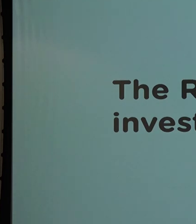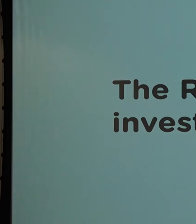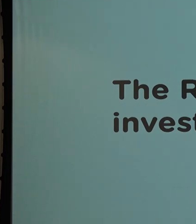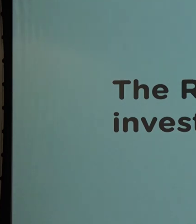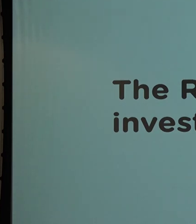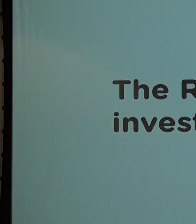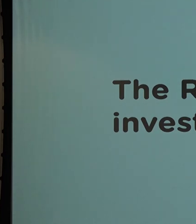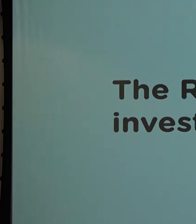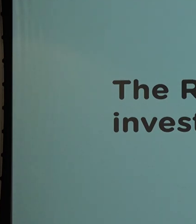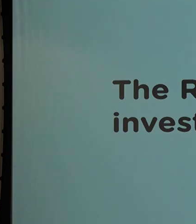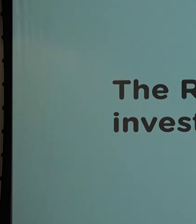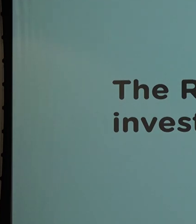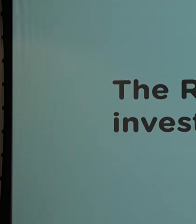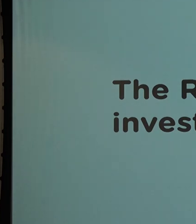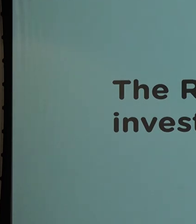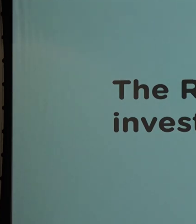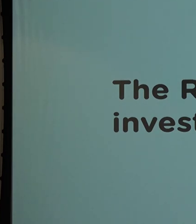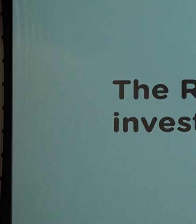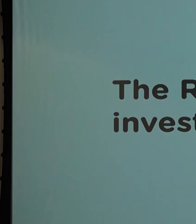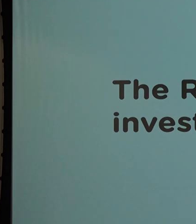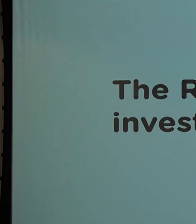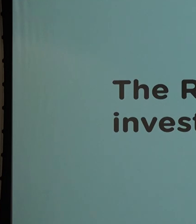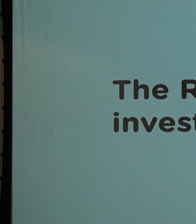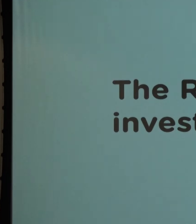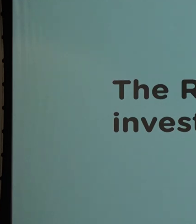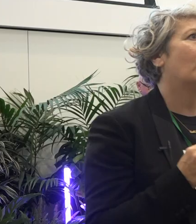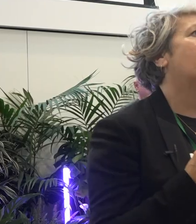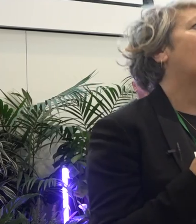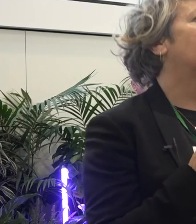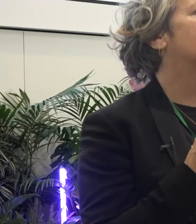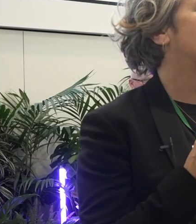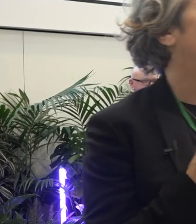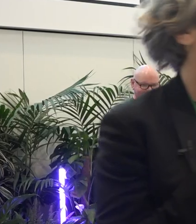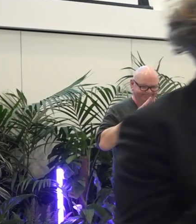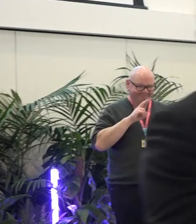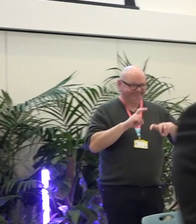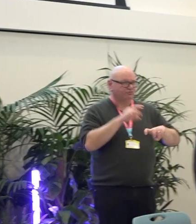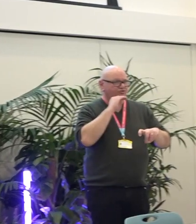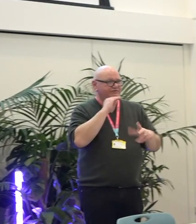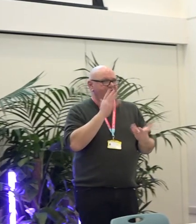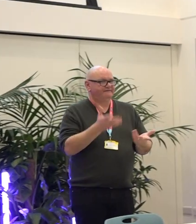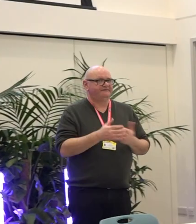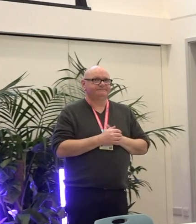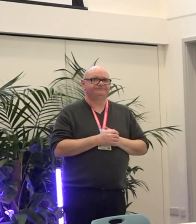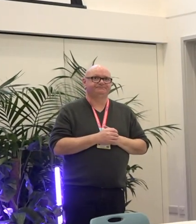currently mapping its breadth and the whole of it. We're mapping certain parts of it.